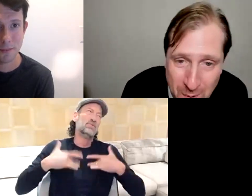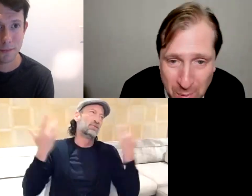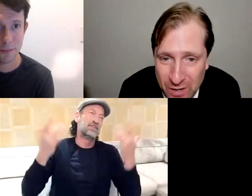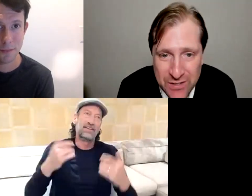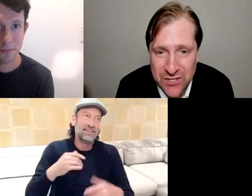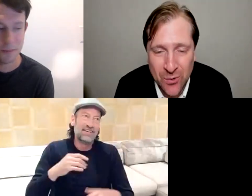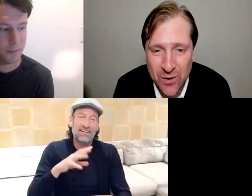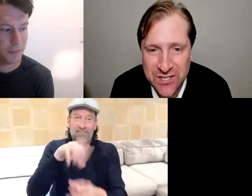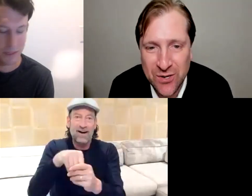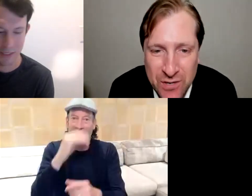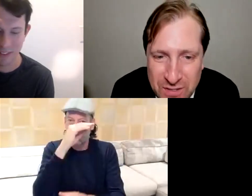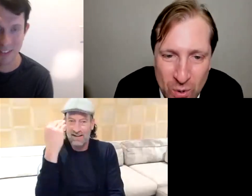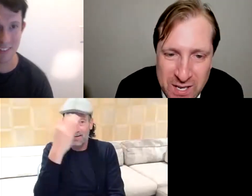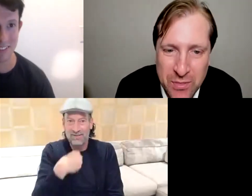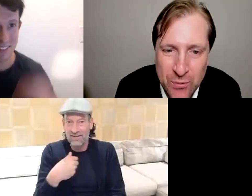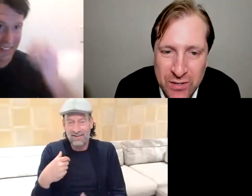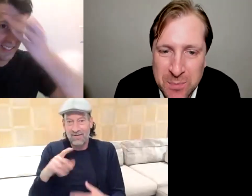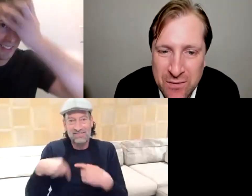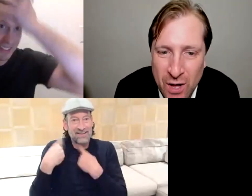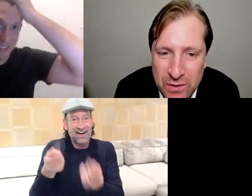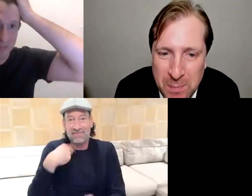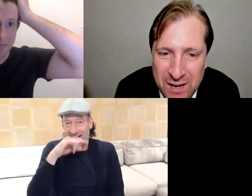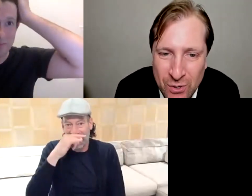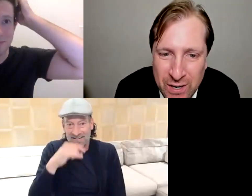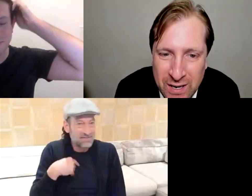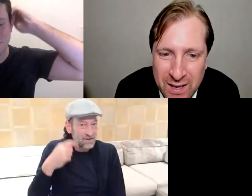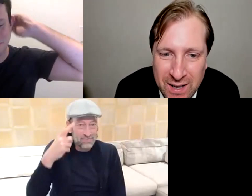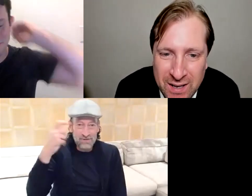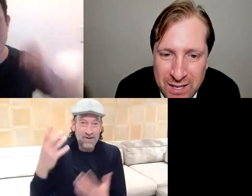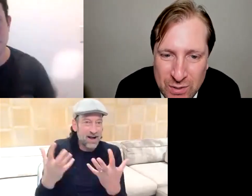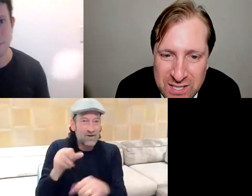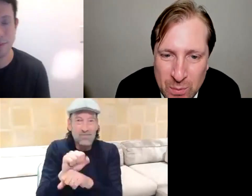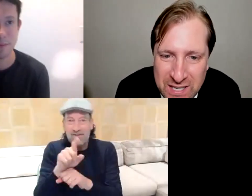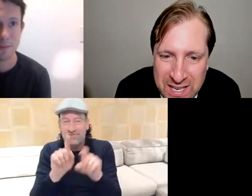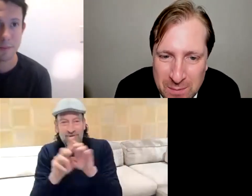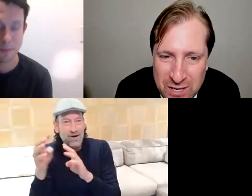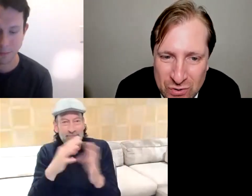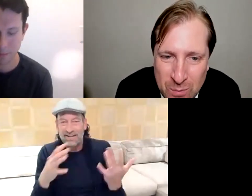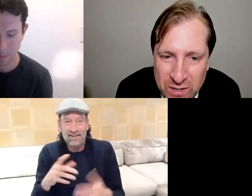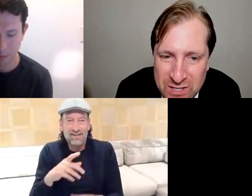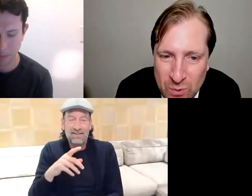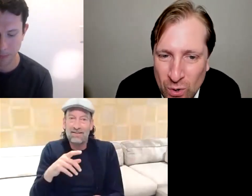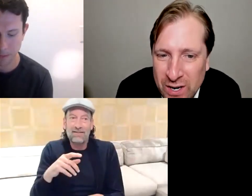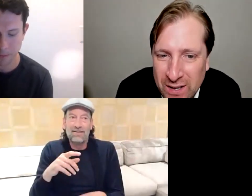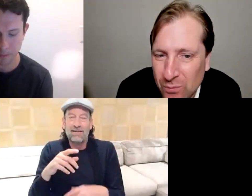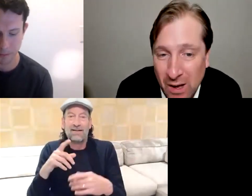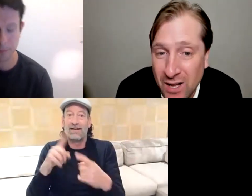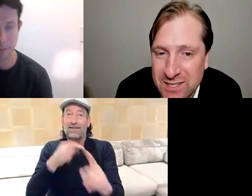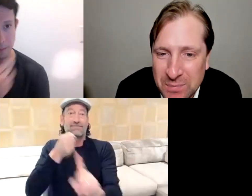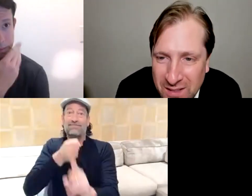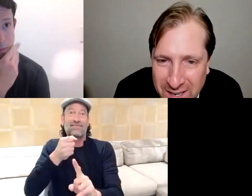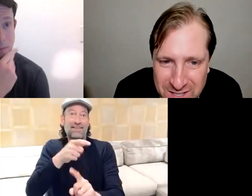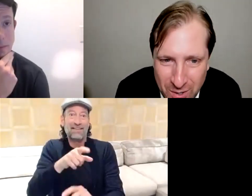Yeah, I'm a part of the Star Wars universe. Of course, I'm thrilled to be involved with The Mandalorian. You know, since I was a kid, my dream was to work